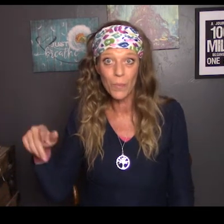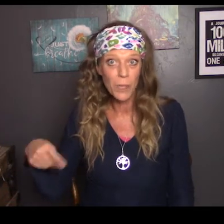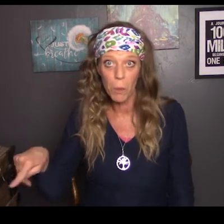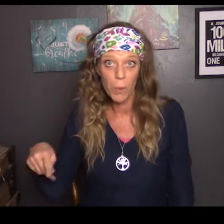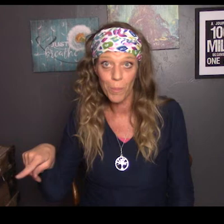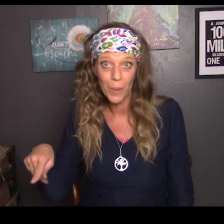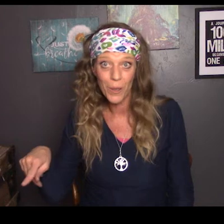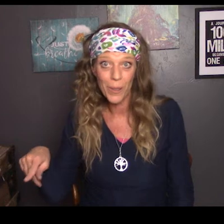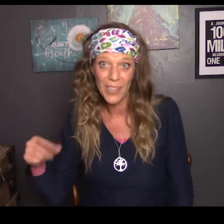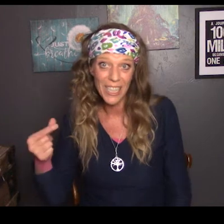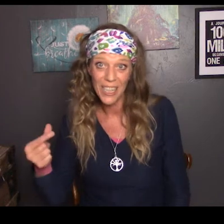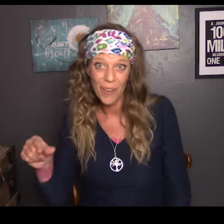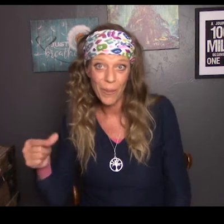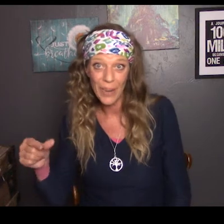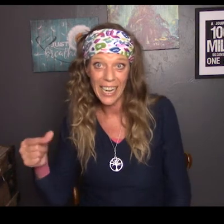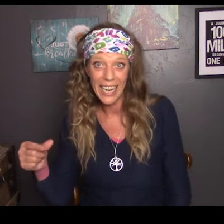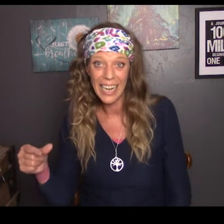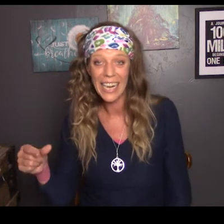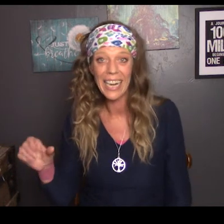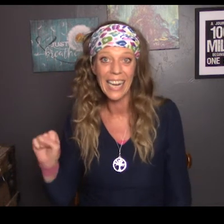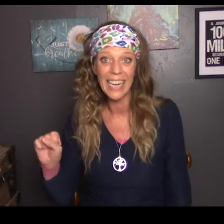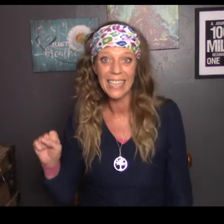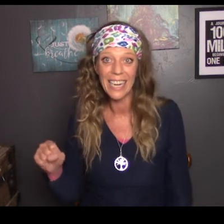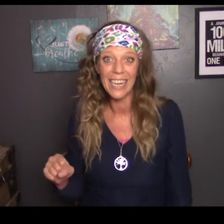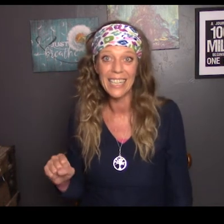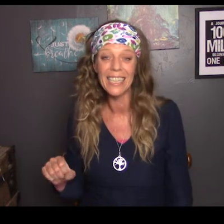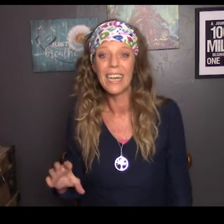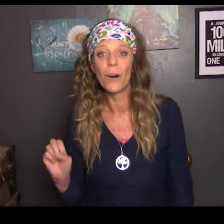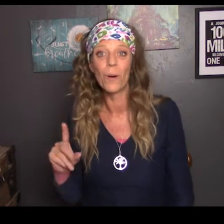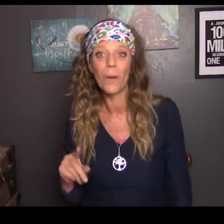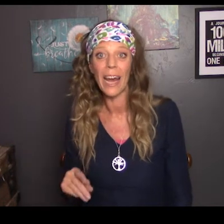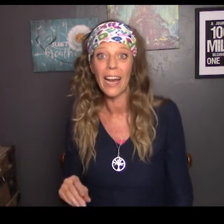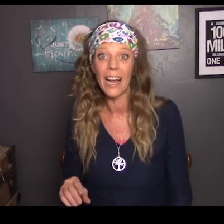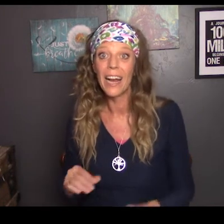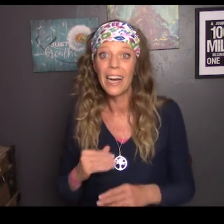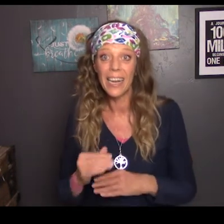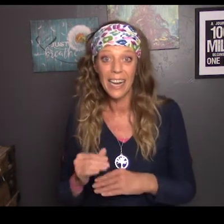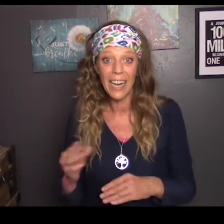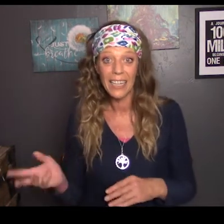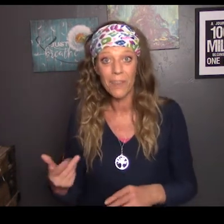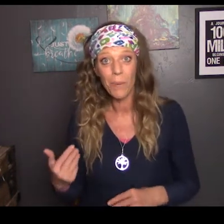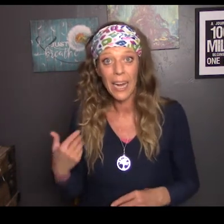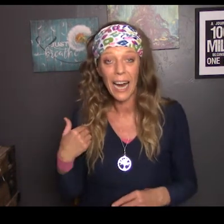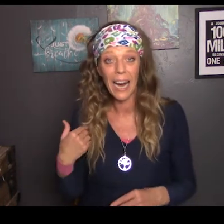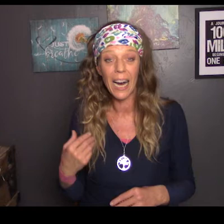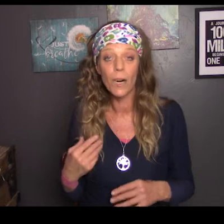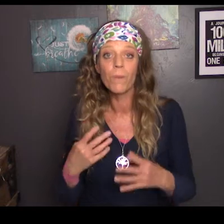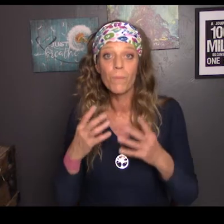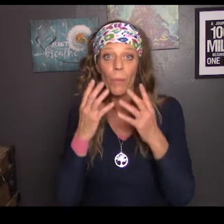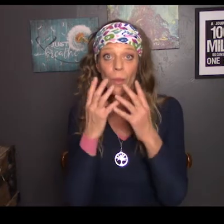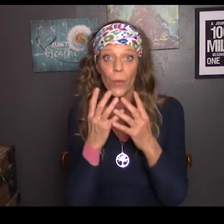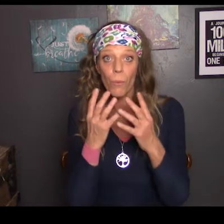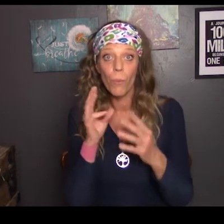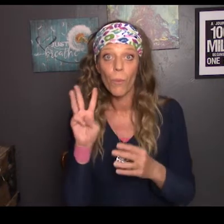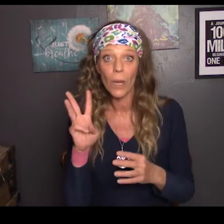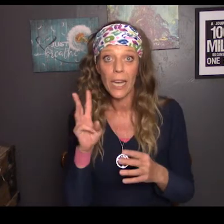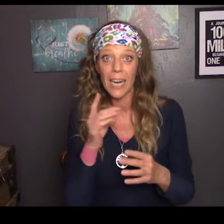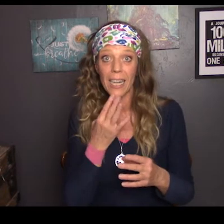and purple, and green. Yes, yes. Okay, next we have 3